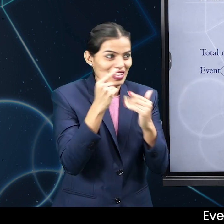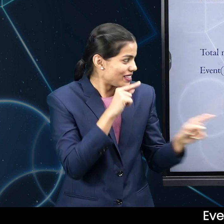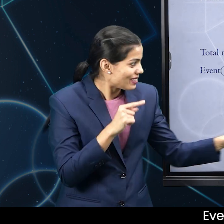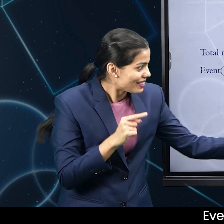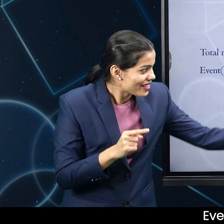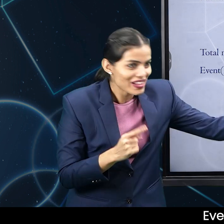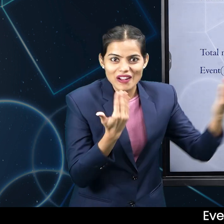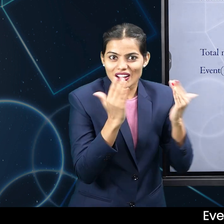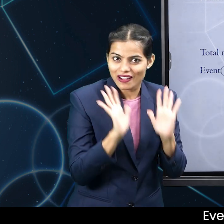9.